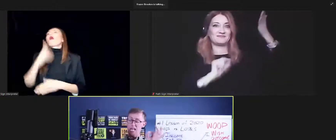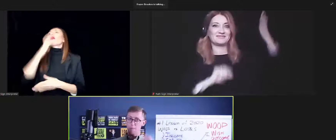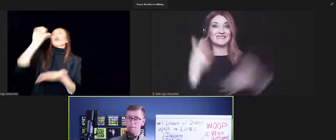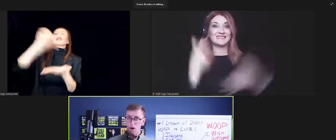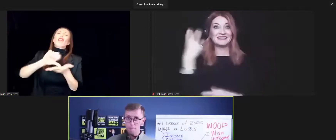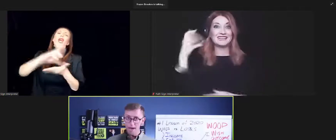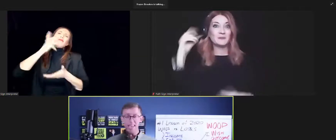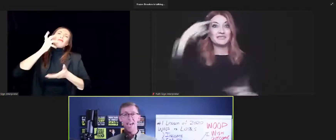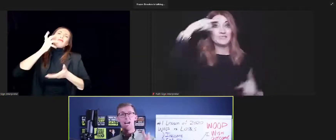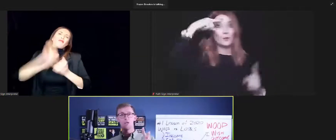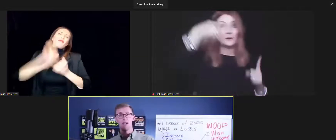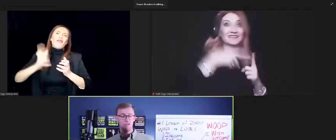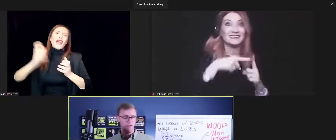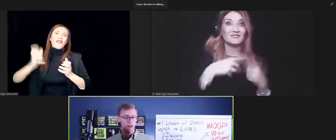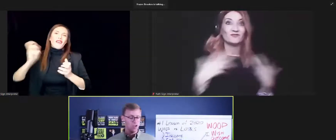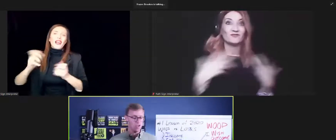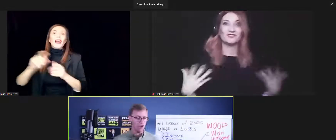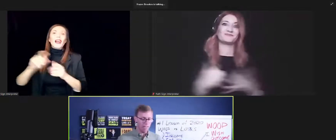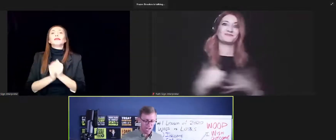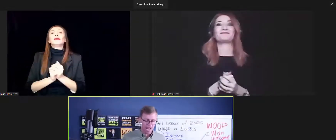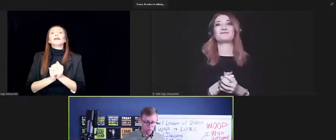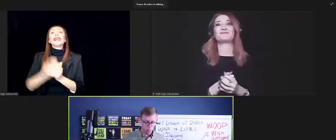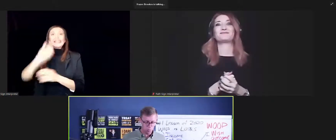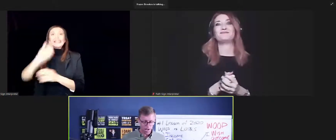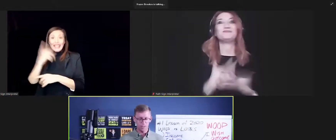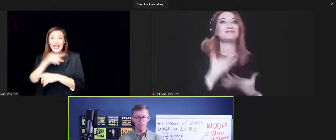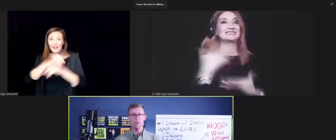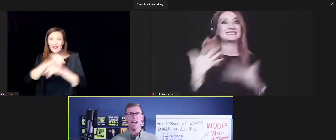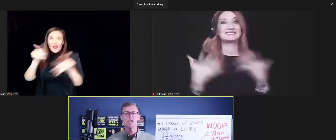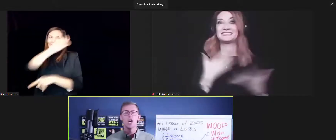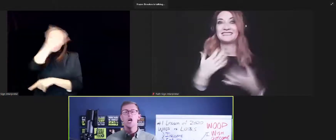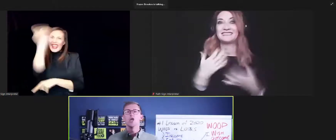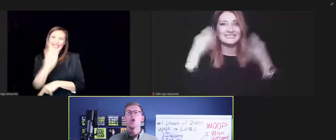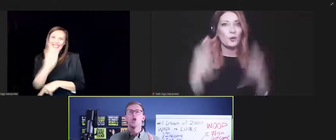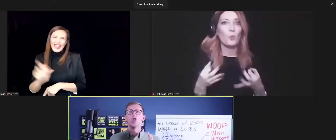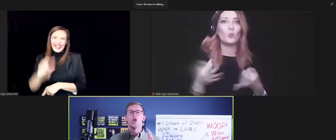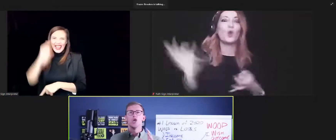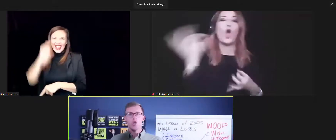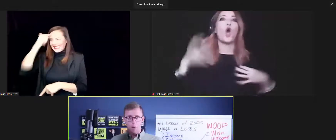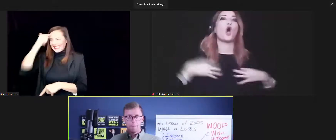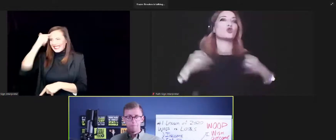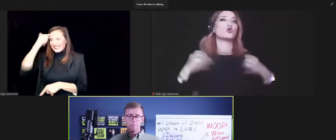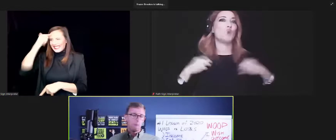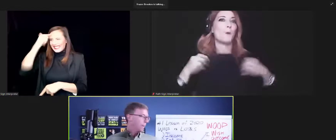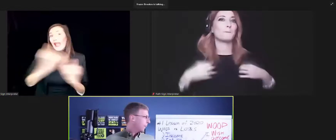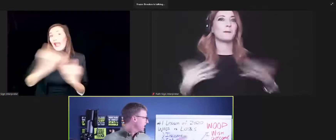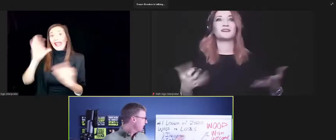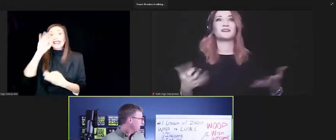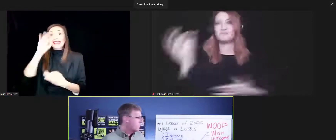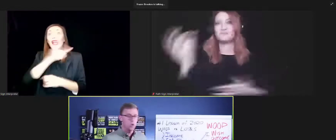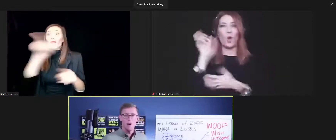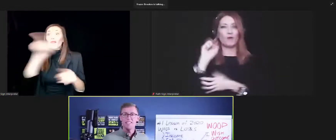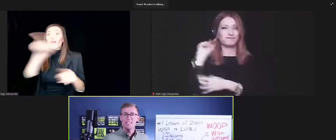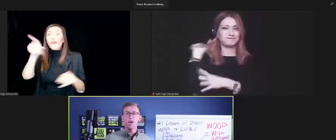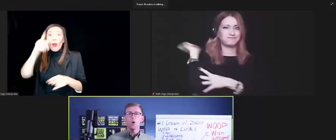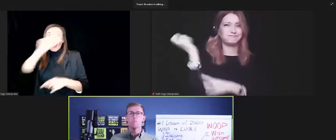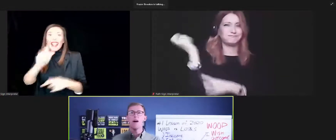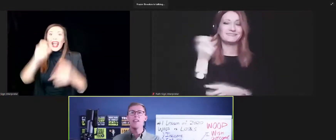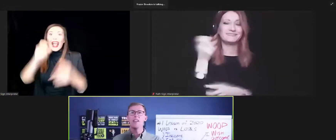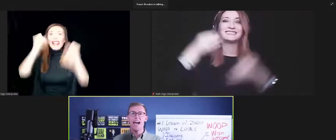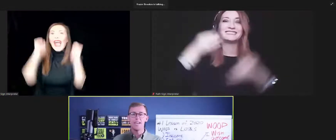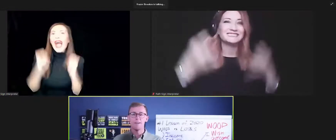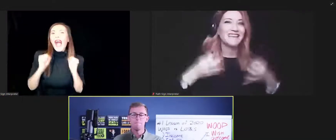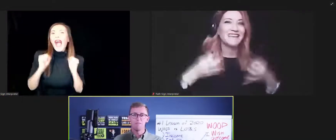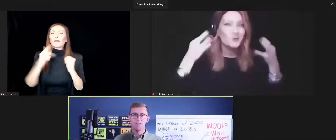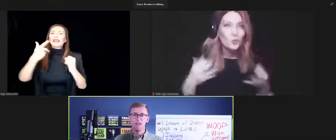a little bit more than me, as well as you Frenchies out there as well. Love you guys. So 20 goals per